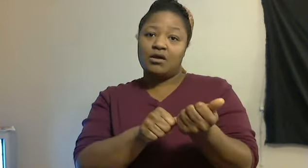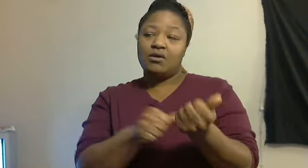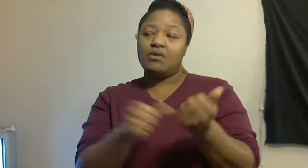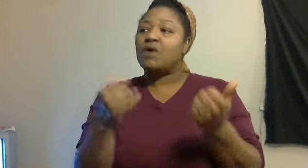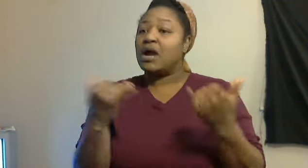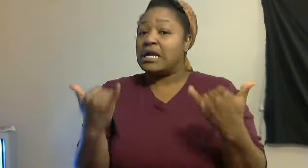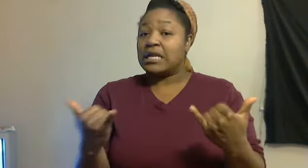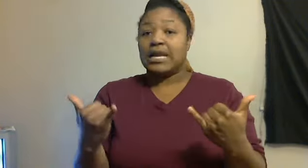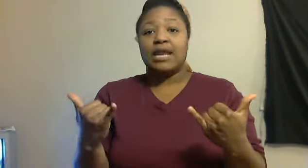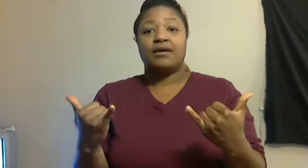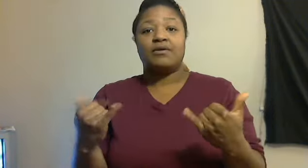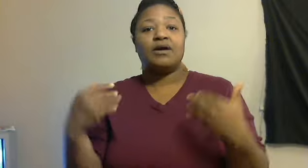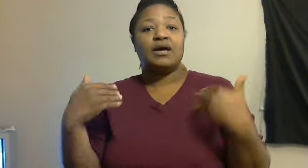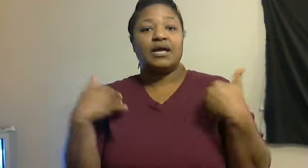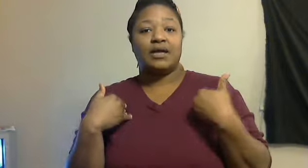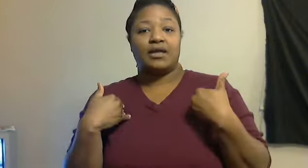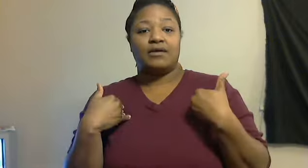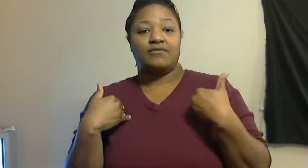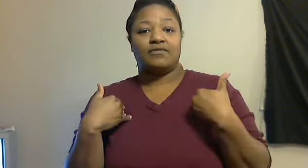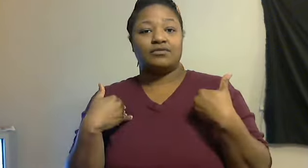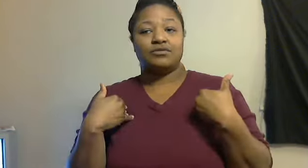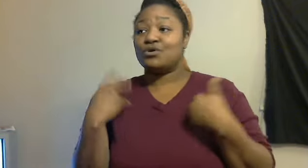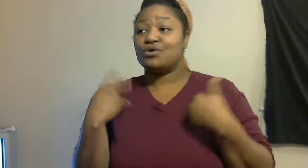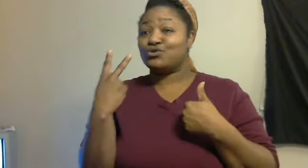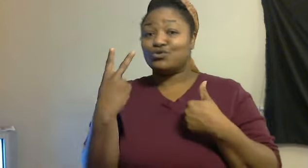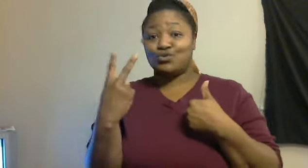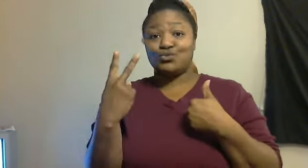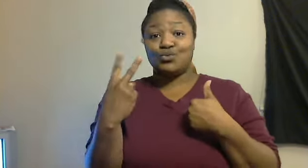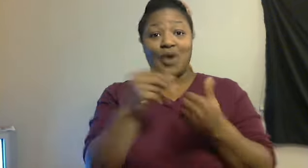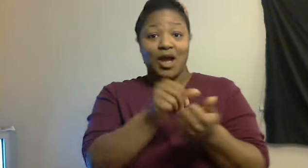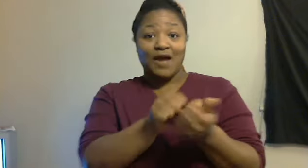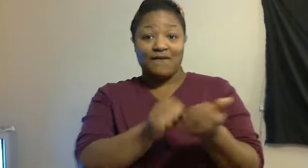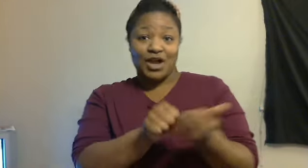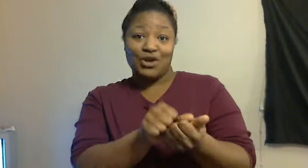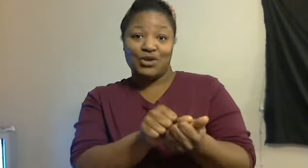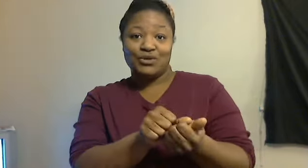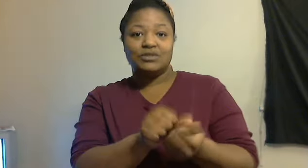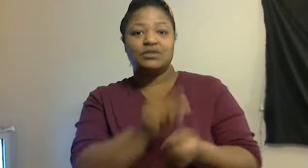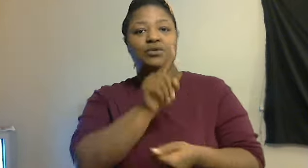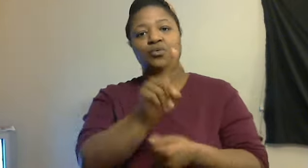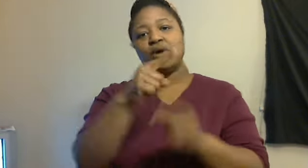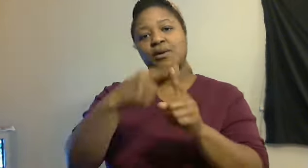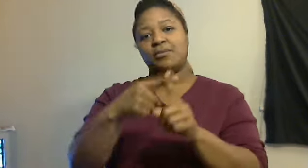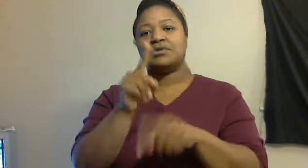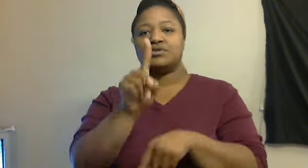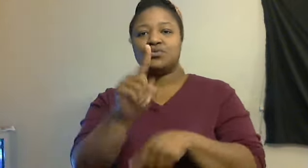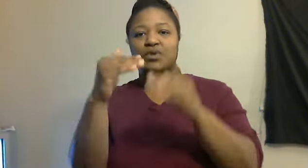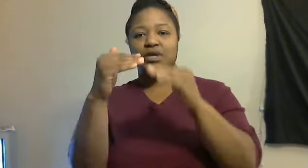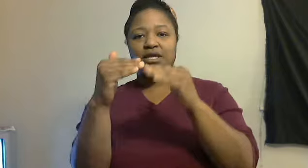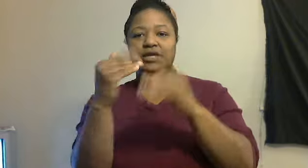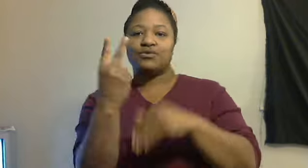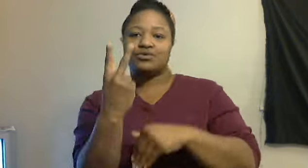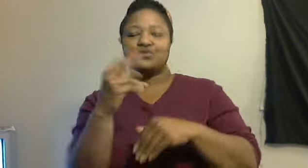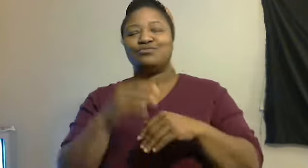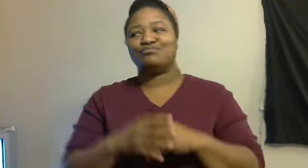Well, let's say I have 2 avocados. So 1 + 1 is equal to 2. Now, I know what you're thinking. That was too